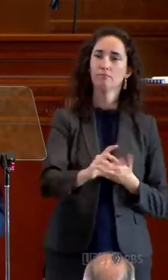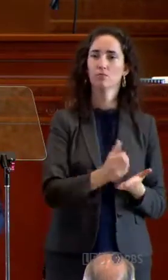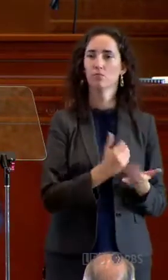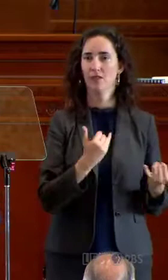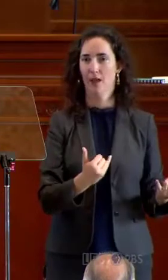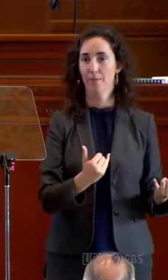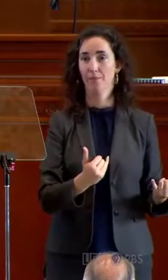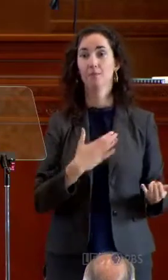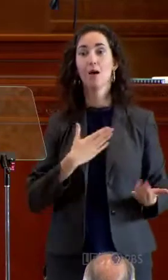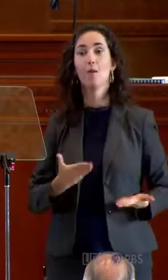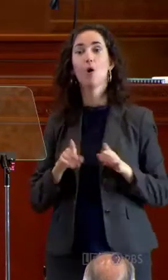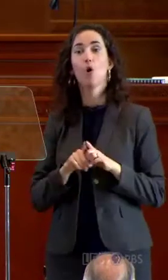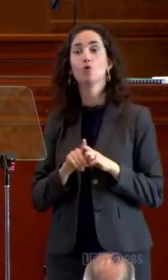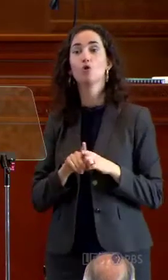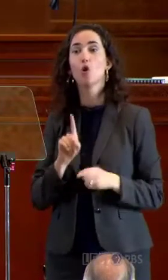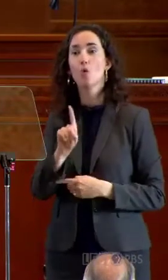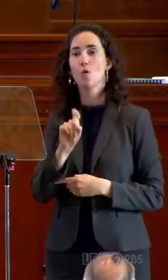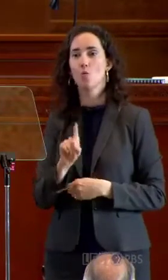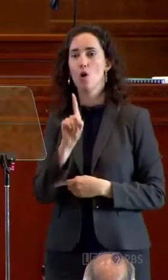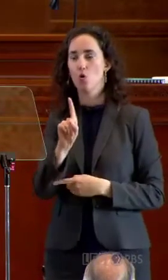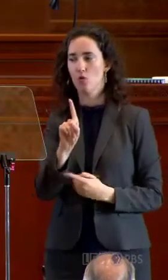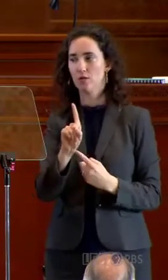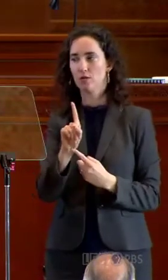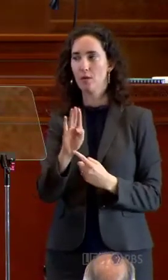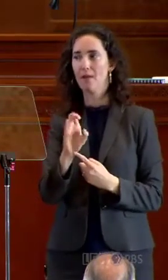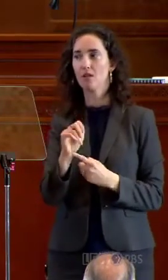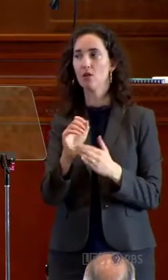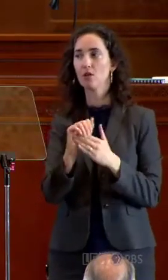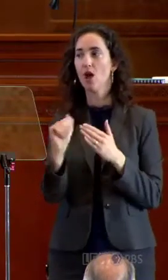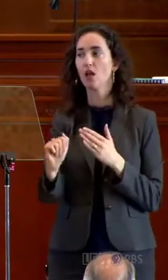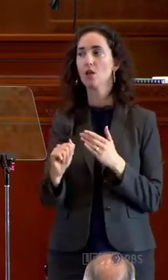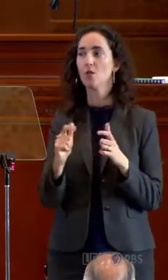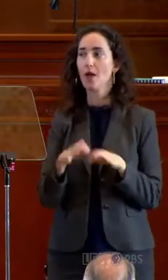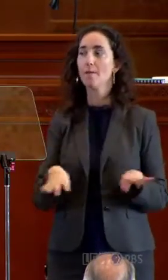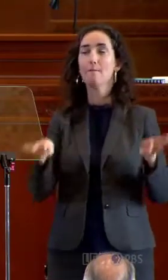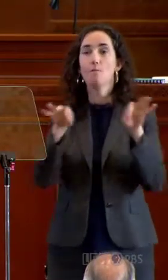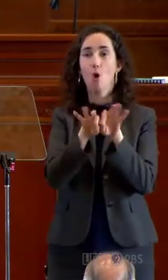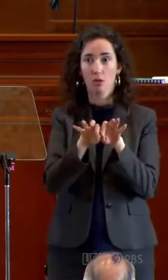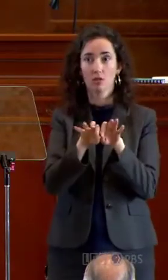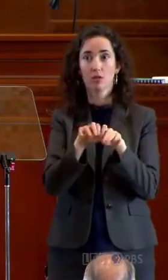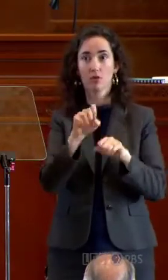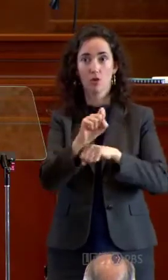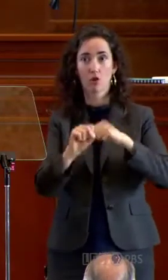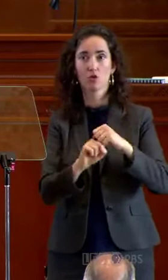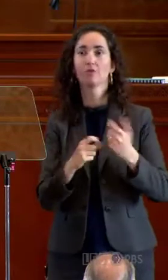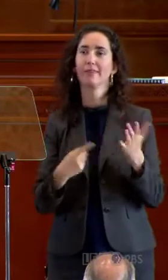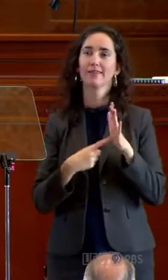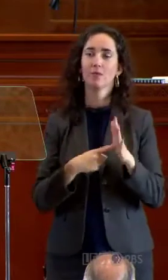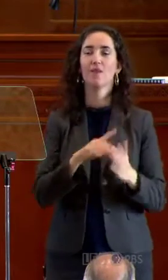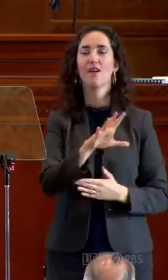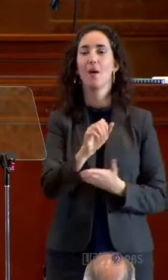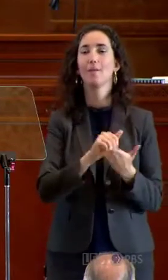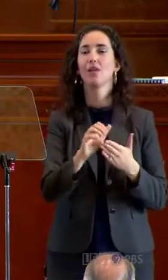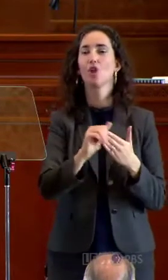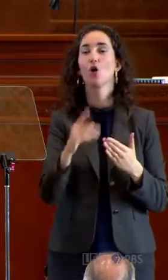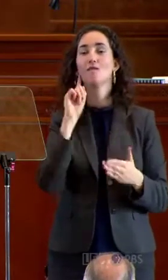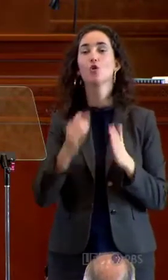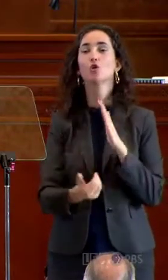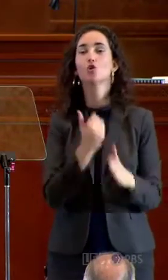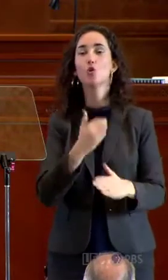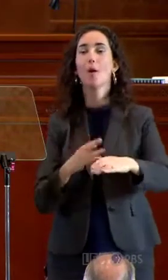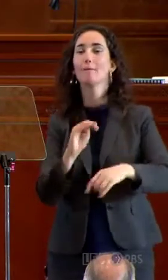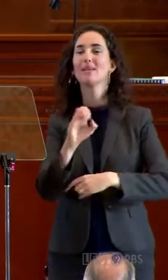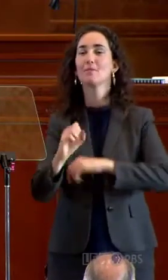more than $1.1 billion in funding for critical infrastructure, such as $500 million for a new Mississippi River Bridge here in Baton